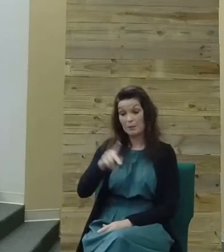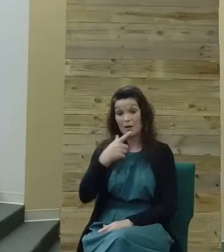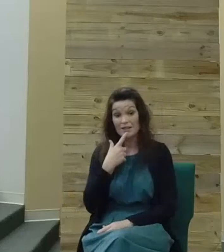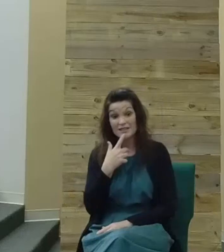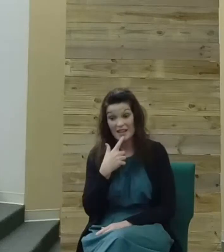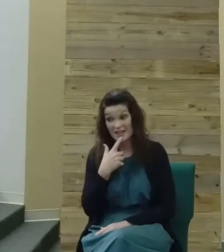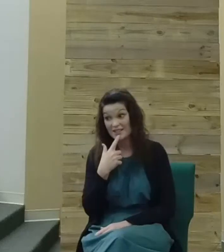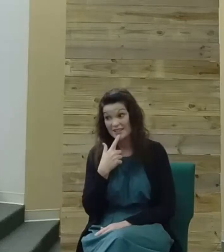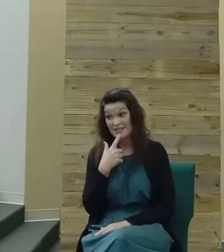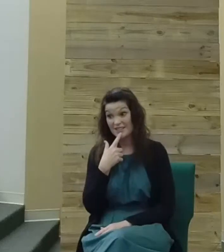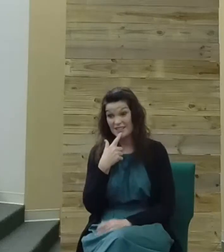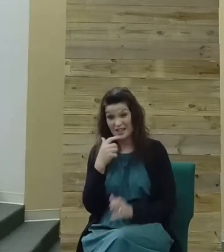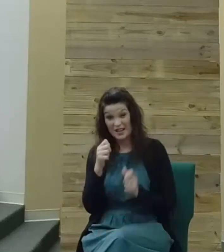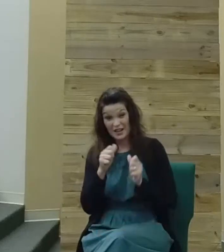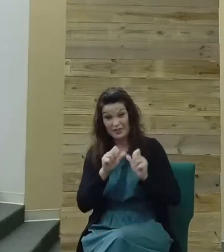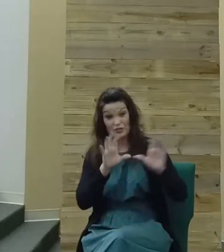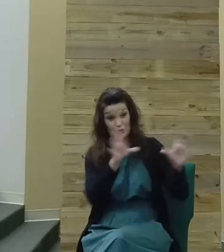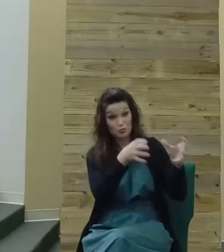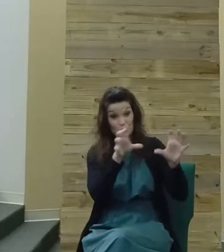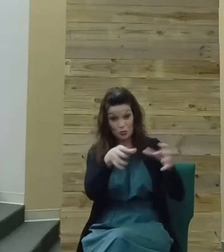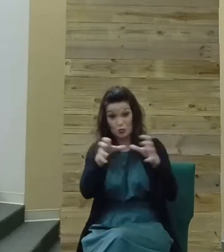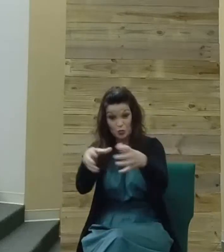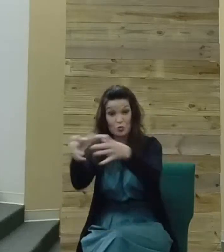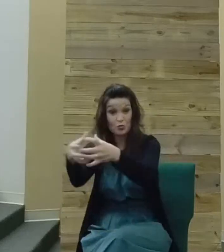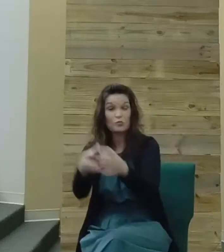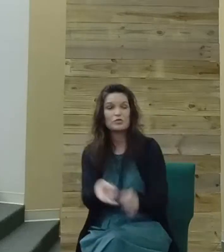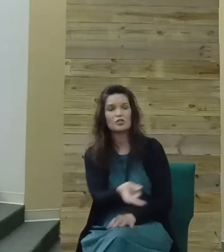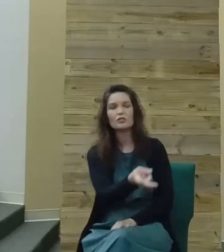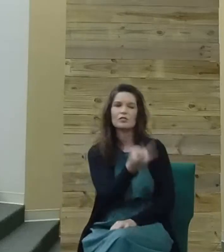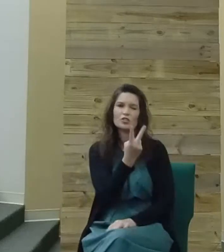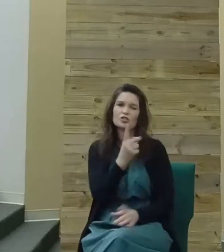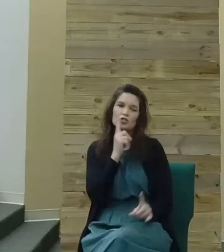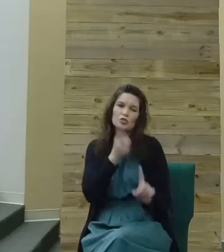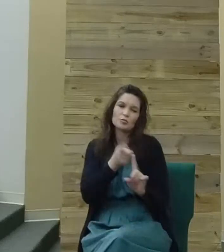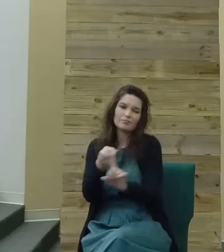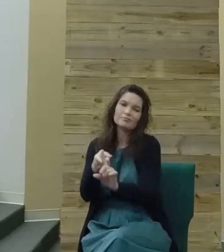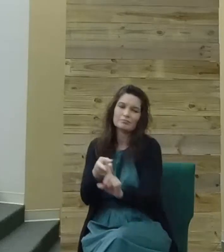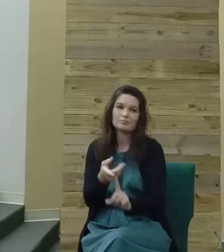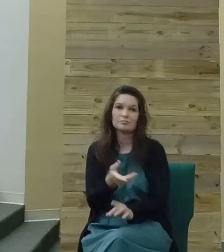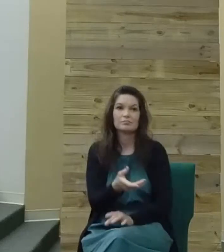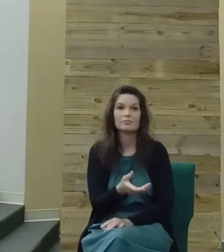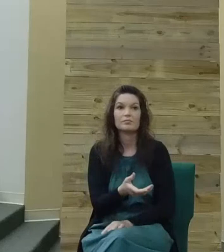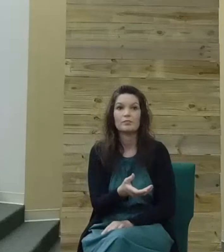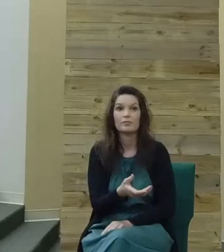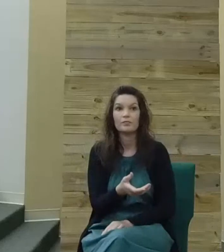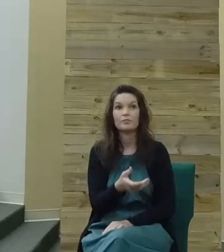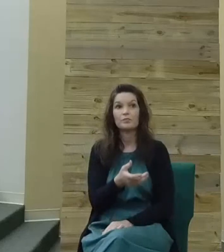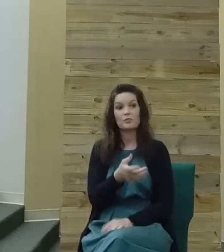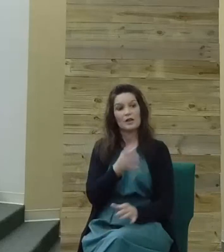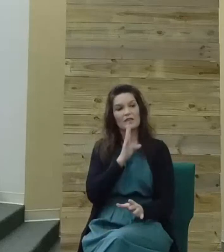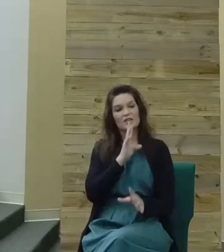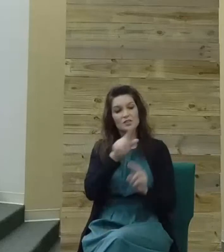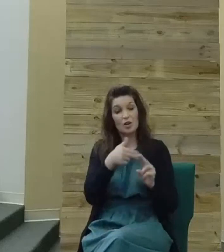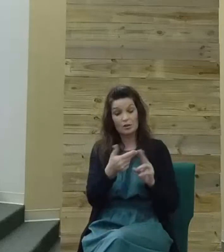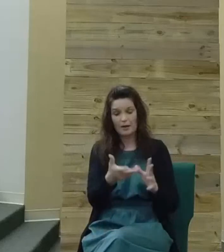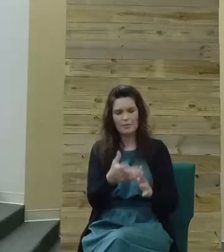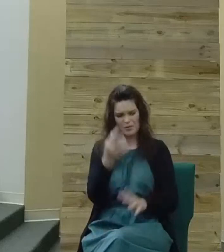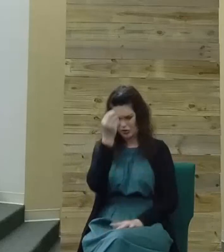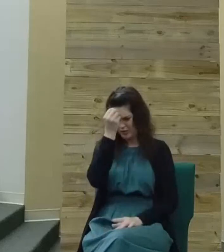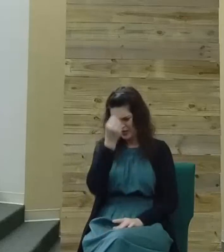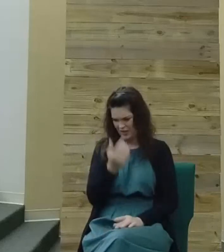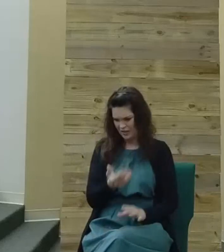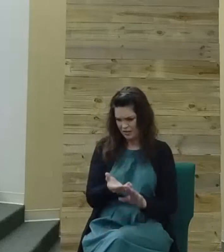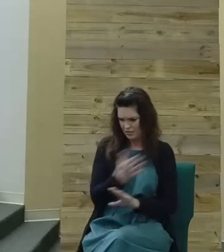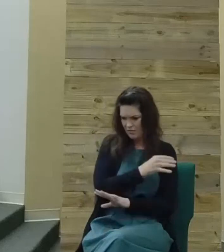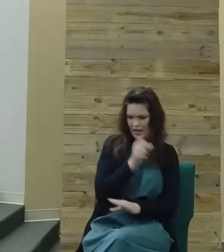Paul says that there are really multiple groups, specifically two groups that he's talking about there. But you think of in the